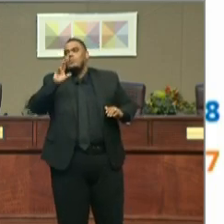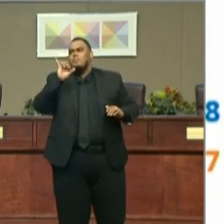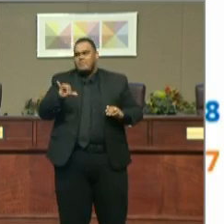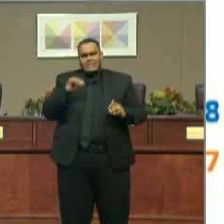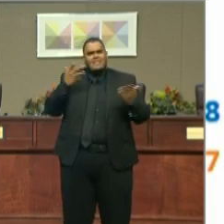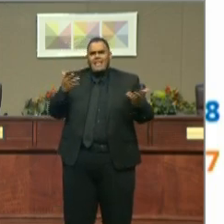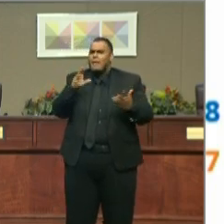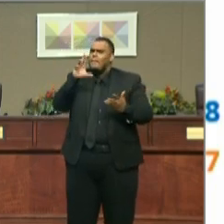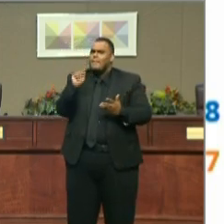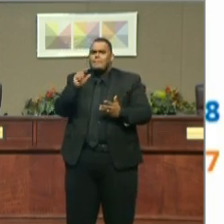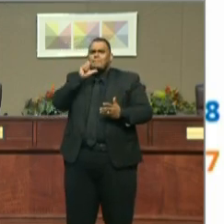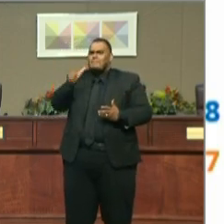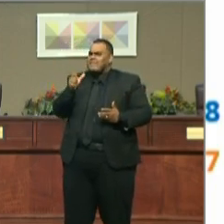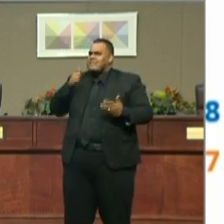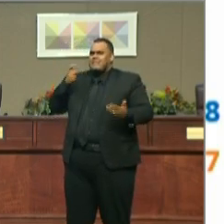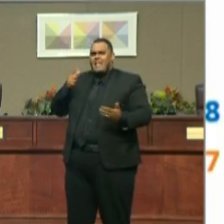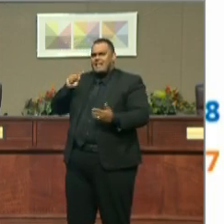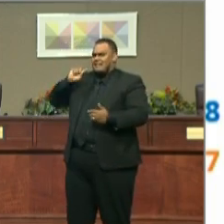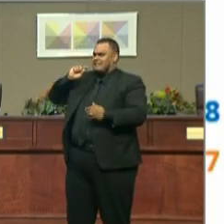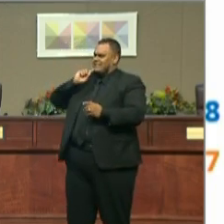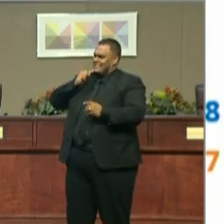31st to June 7th.